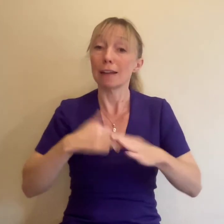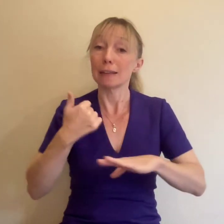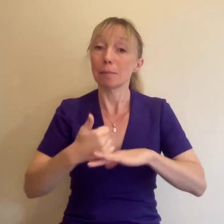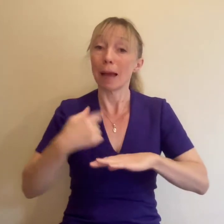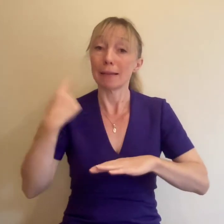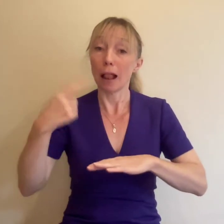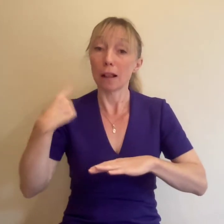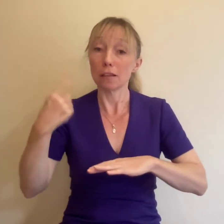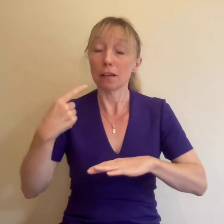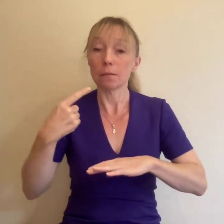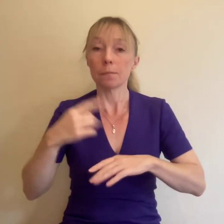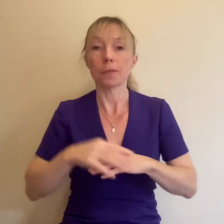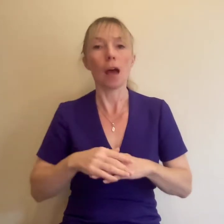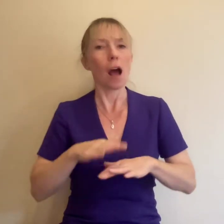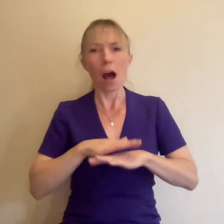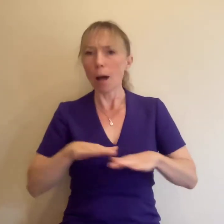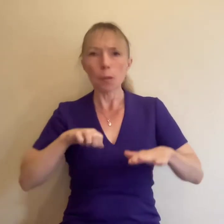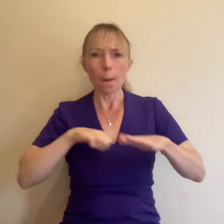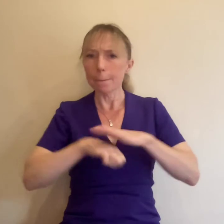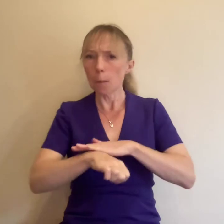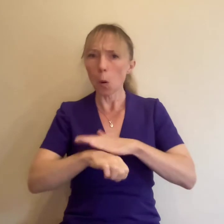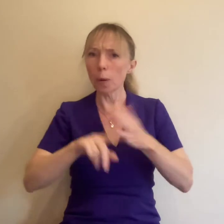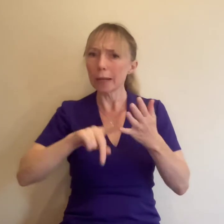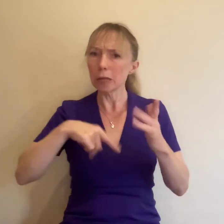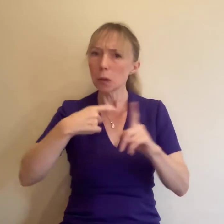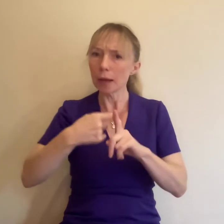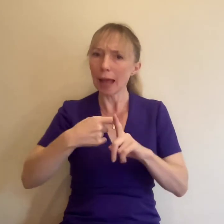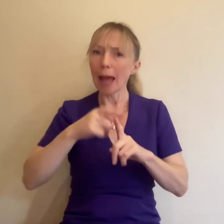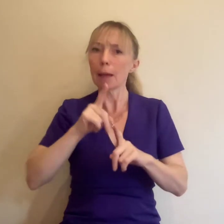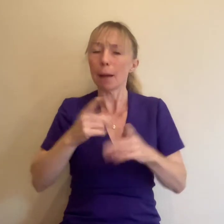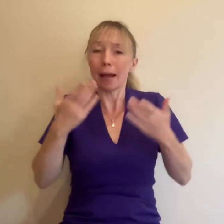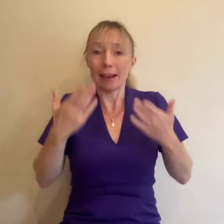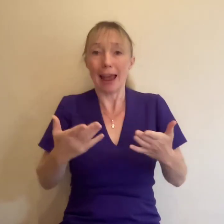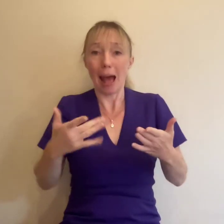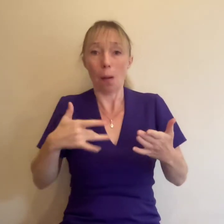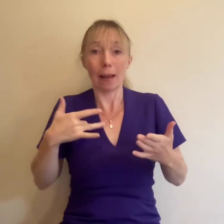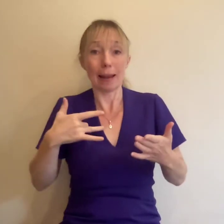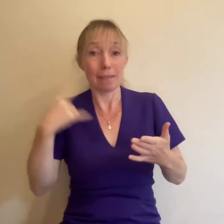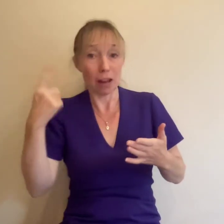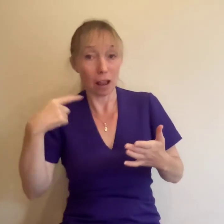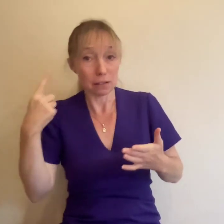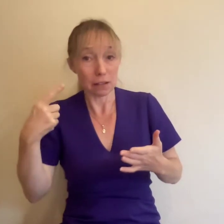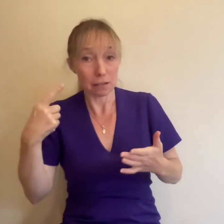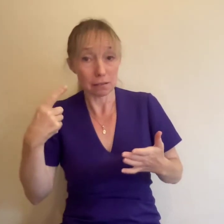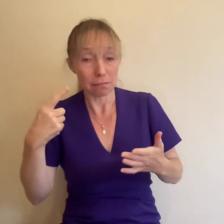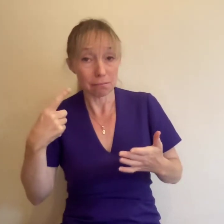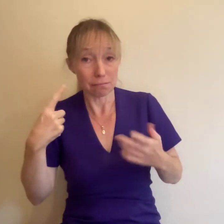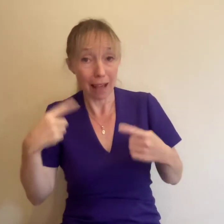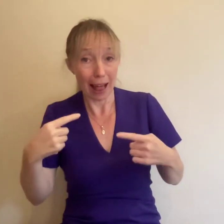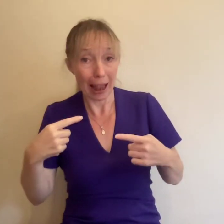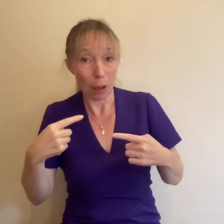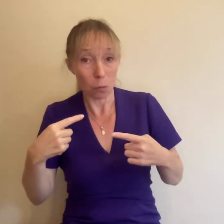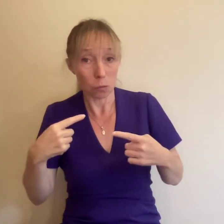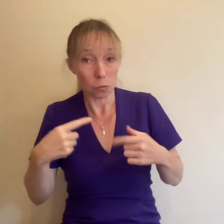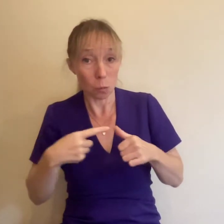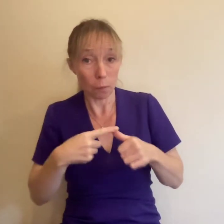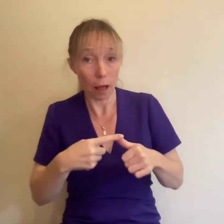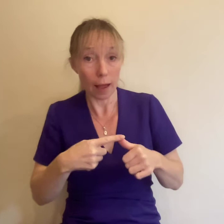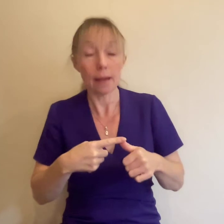was not born in the UK, but I now live here in London. Can I still enter? Yes. People over 18